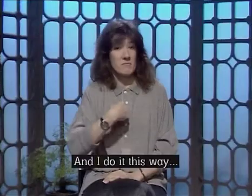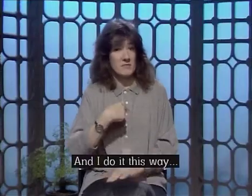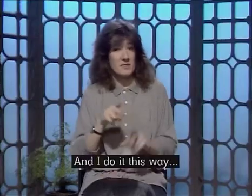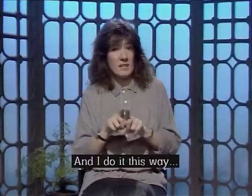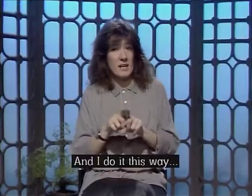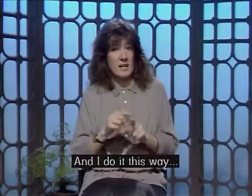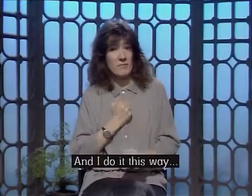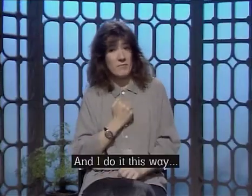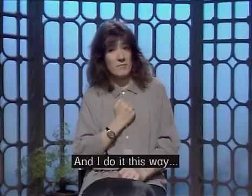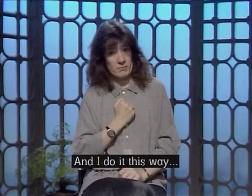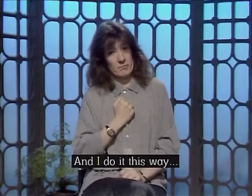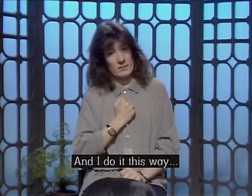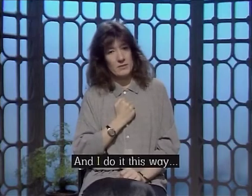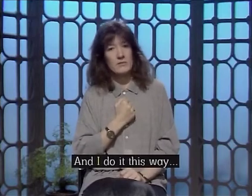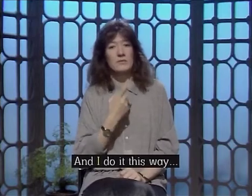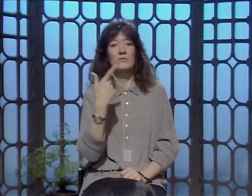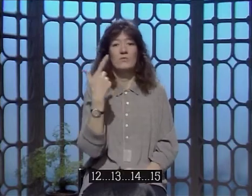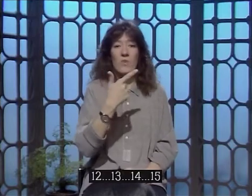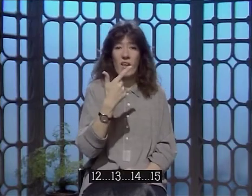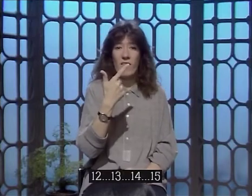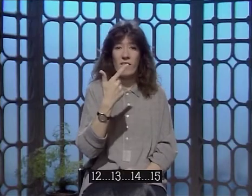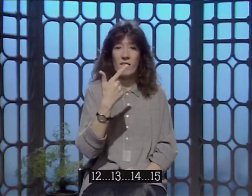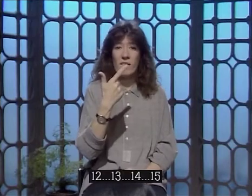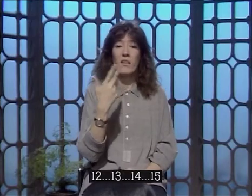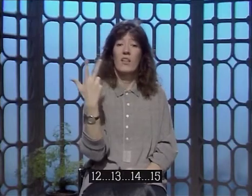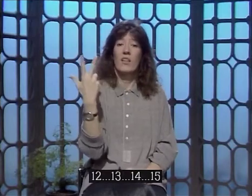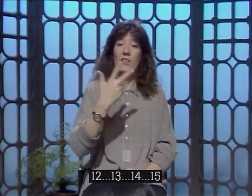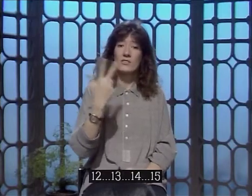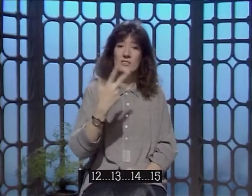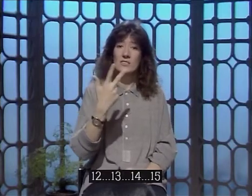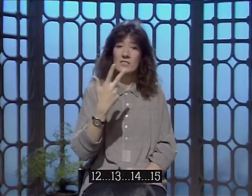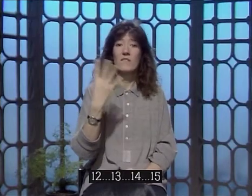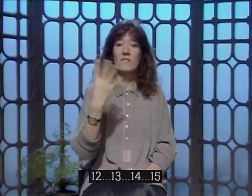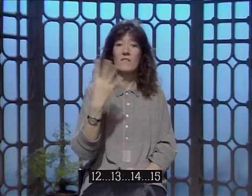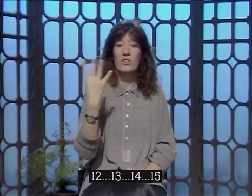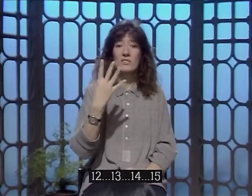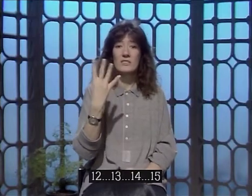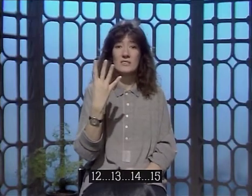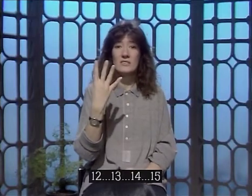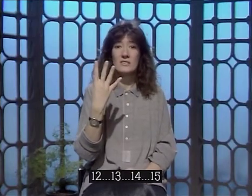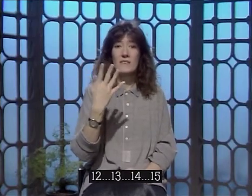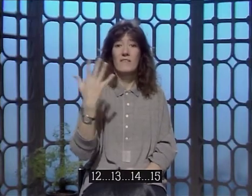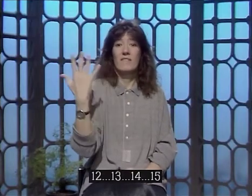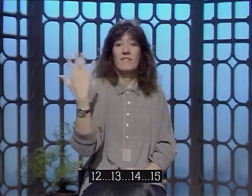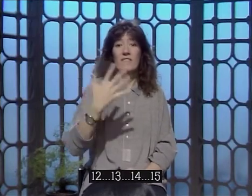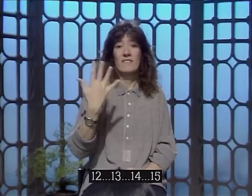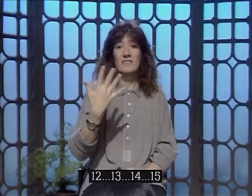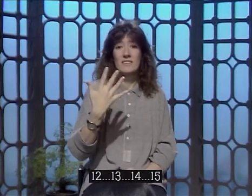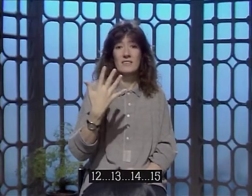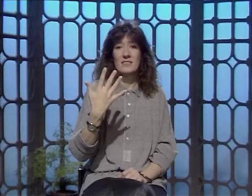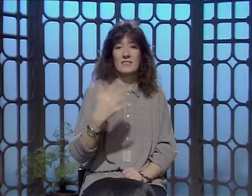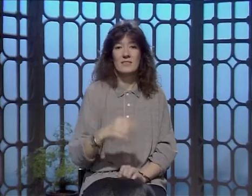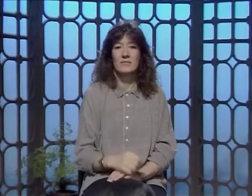And I do it this way. 12, 13, 14, 15.